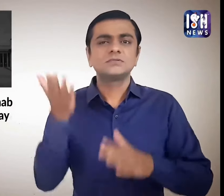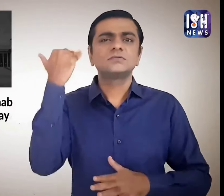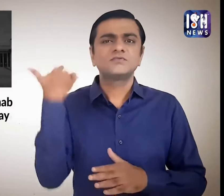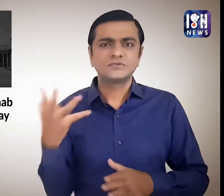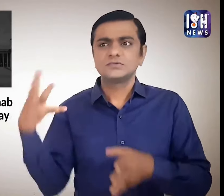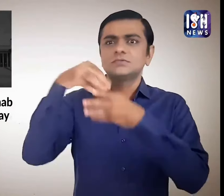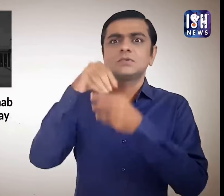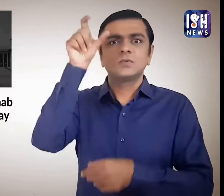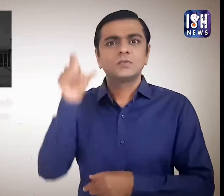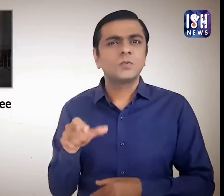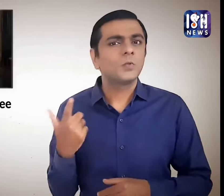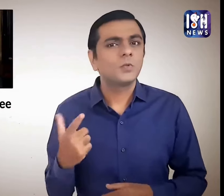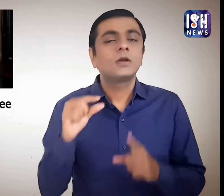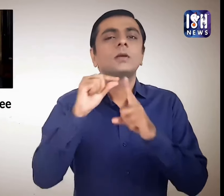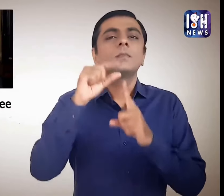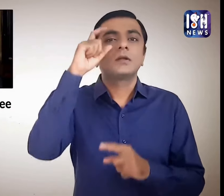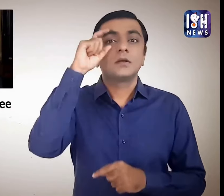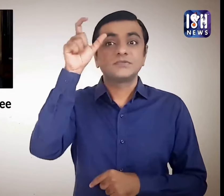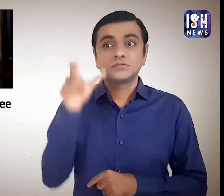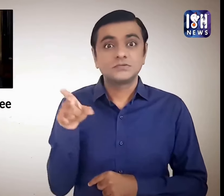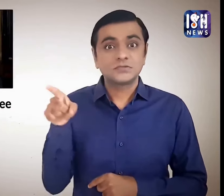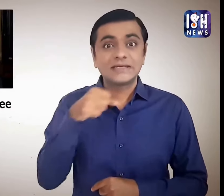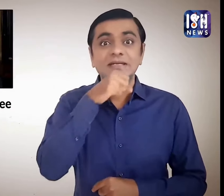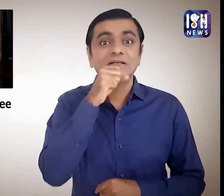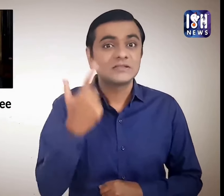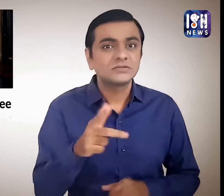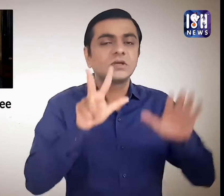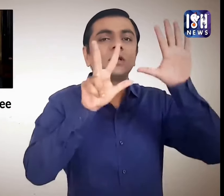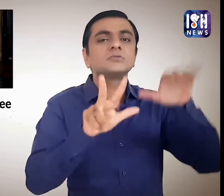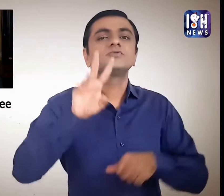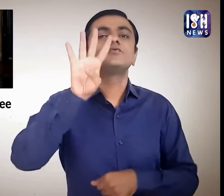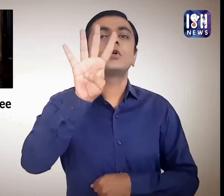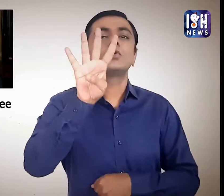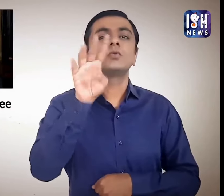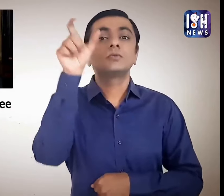84-year-old former President of India Shri Pranab Mukherjee